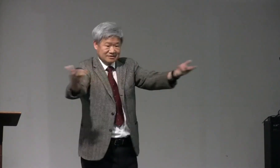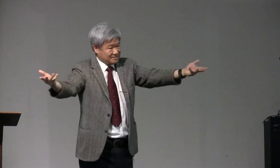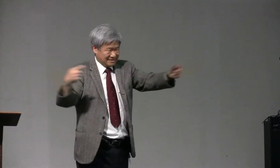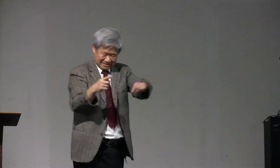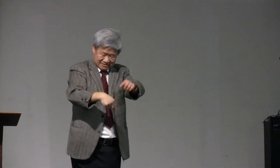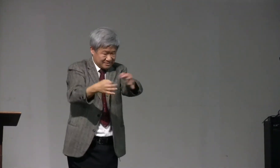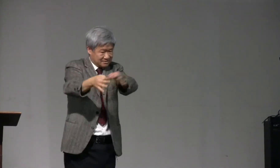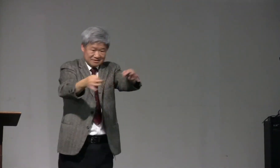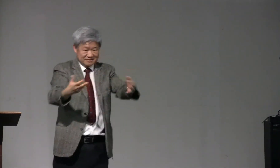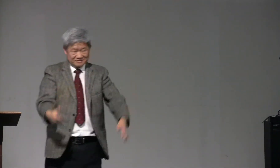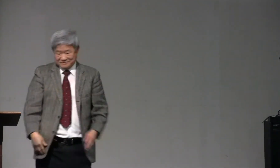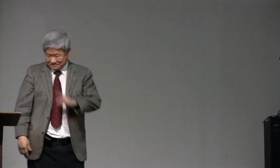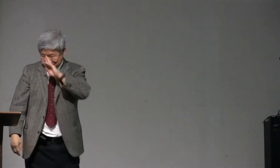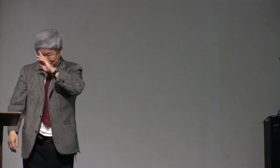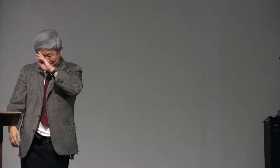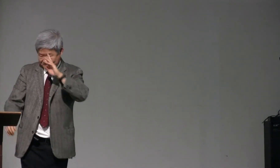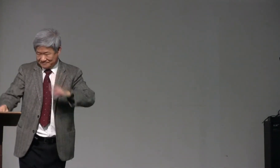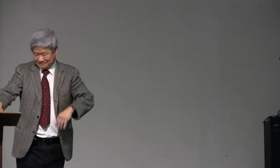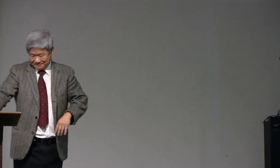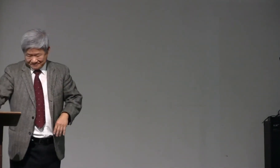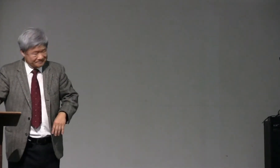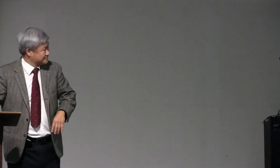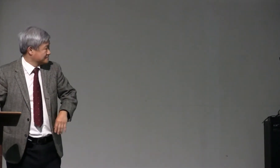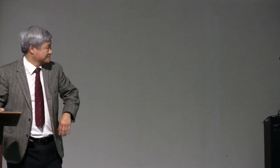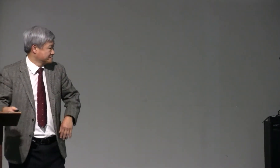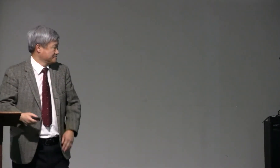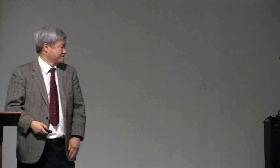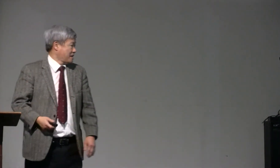I can't describe God.